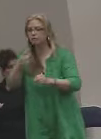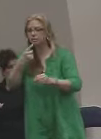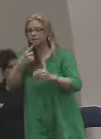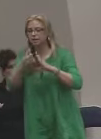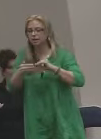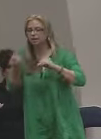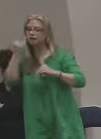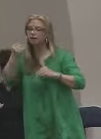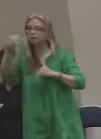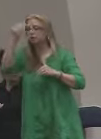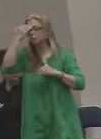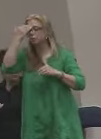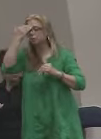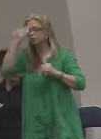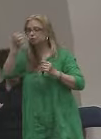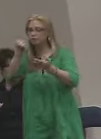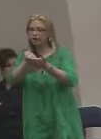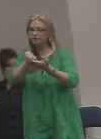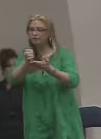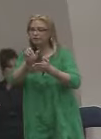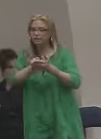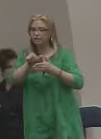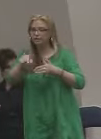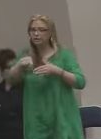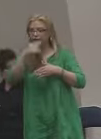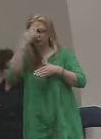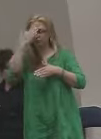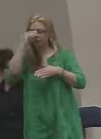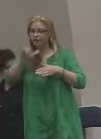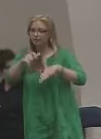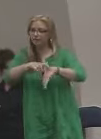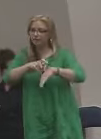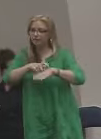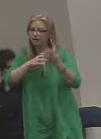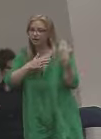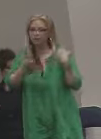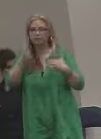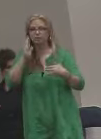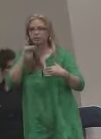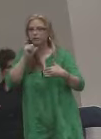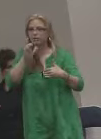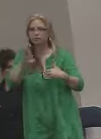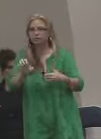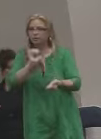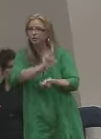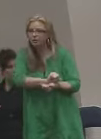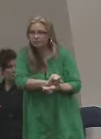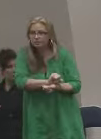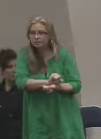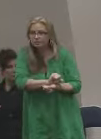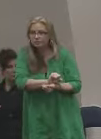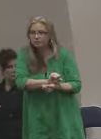had known the evidence that they knew at the time of the prosecution, he probably wouldn't have been arrested.